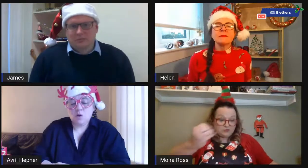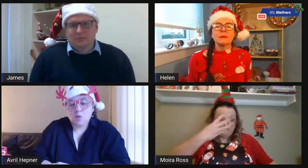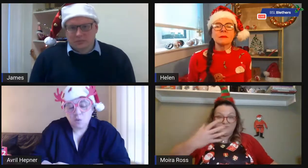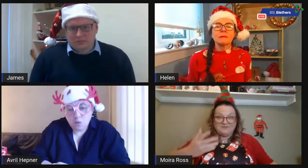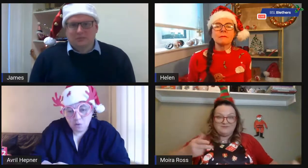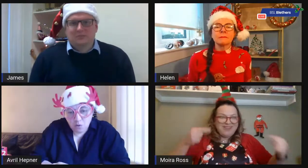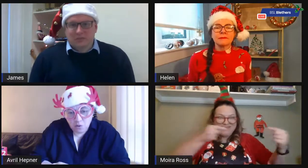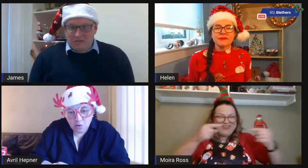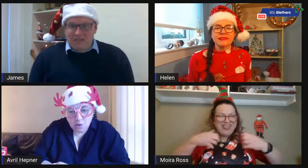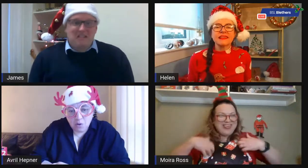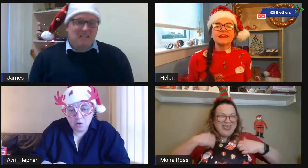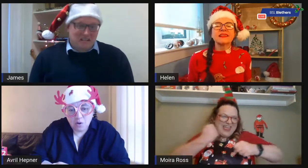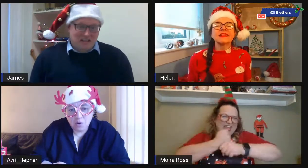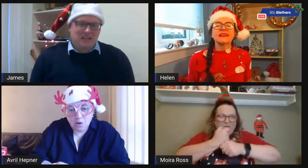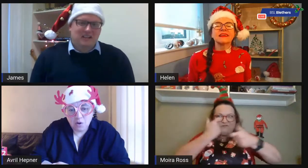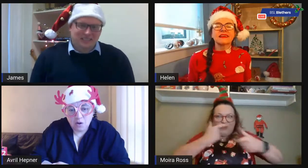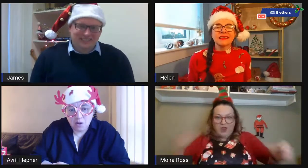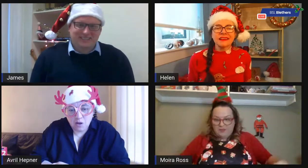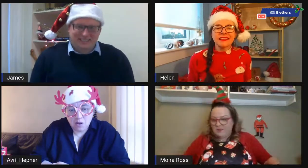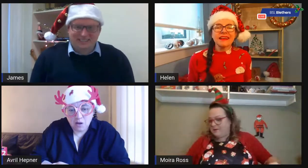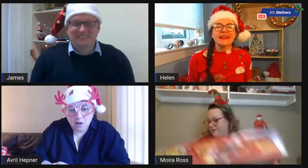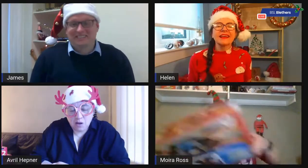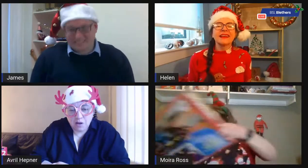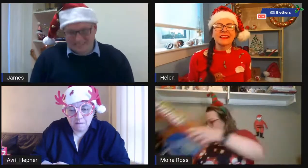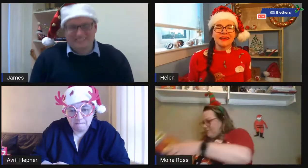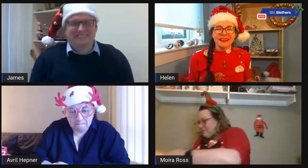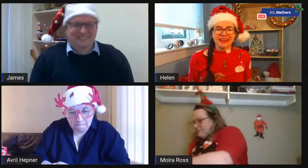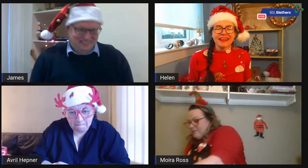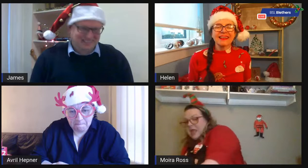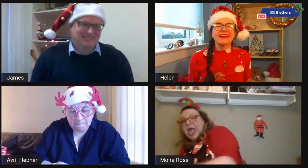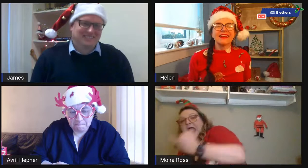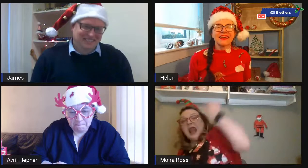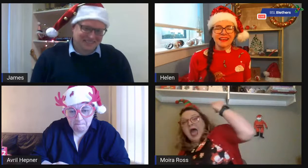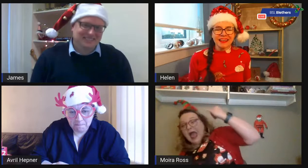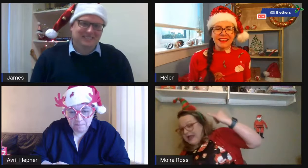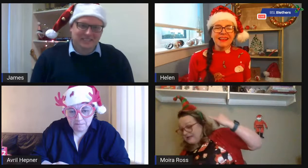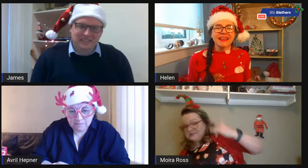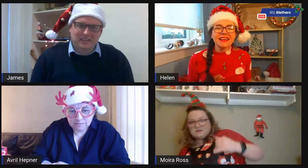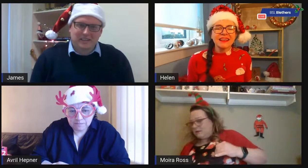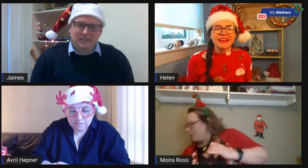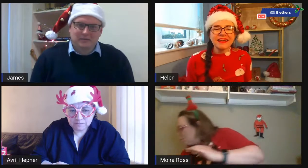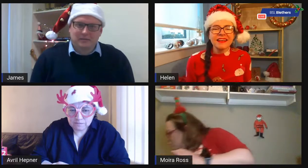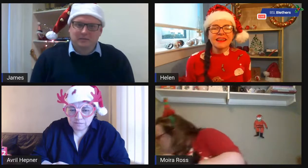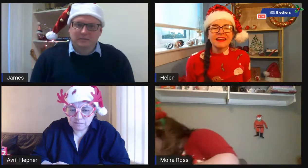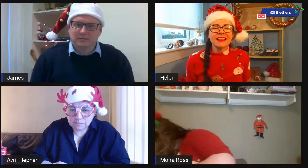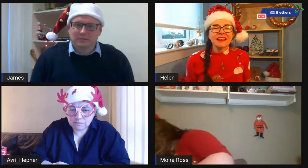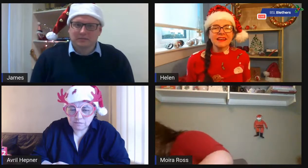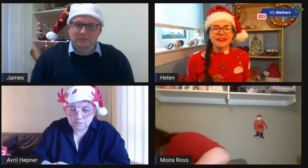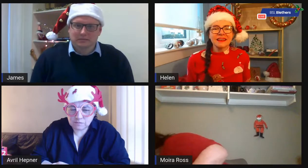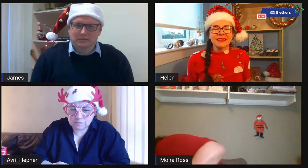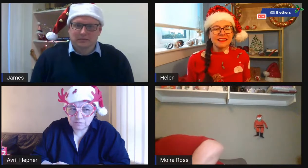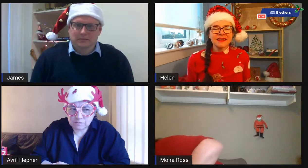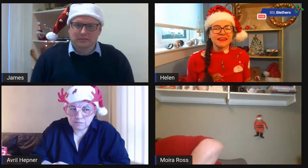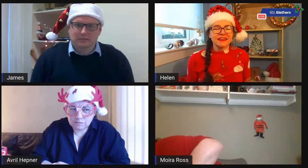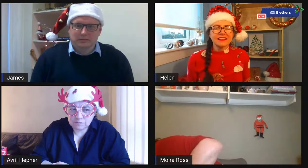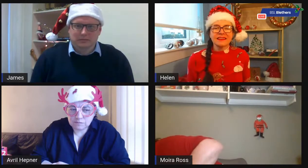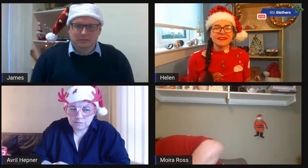piece. Yeah, they are actually full of live water, and it's great fun. Wow. It's a kind of water cannon game. And finally, last but